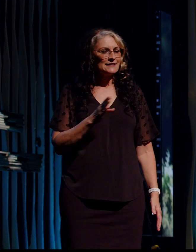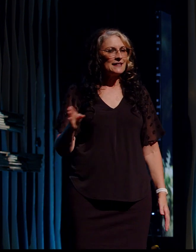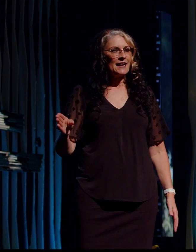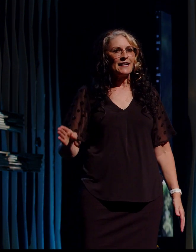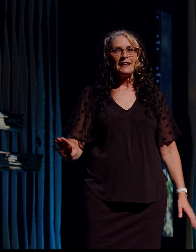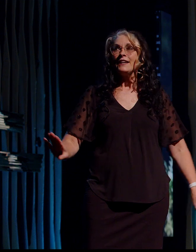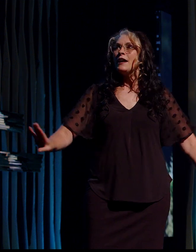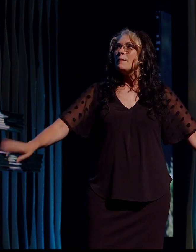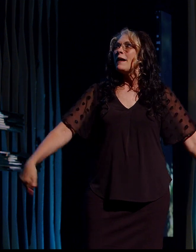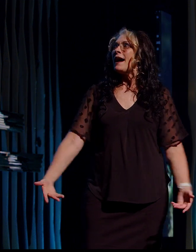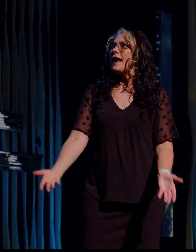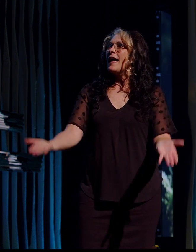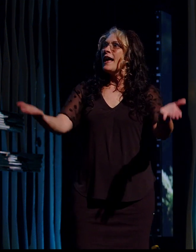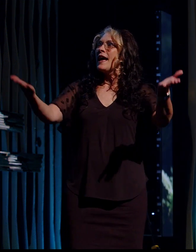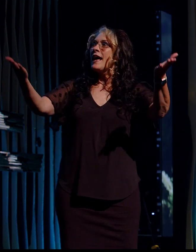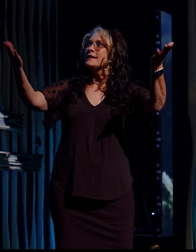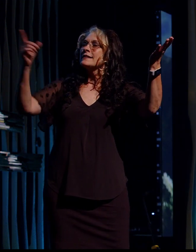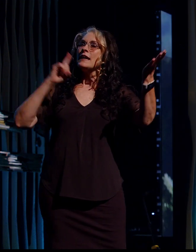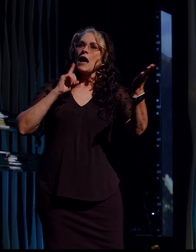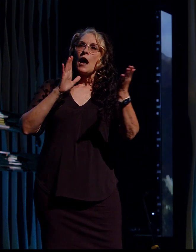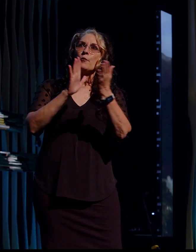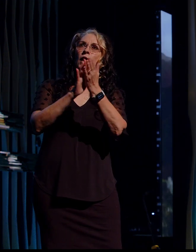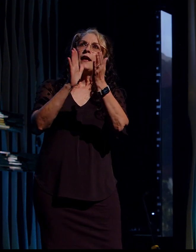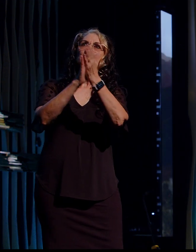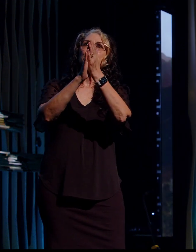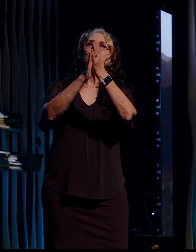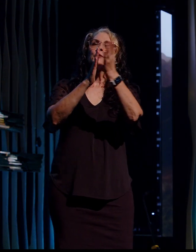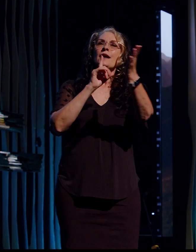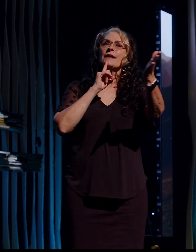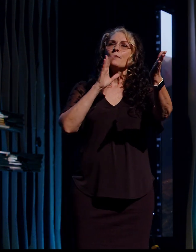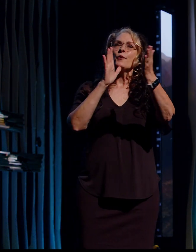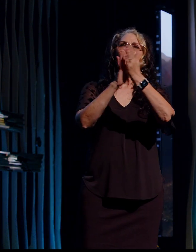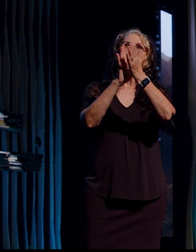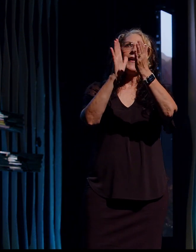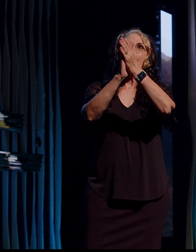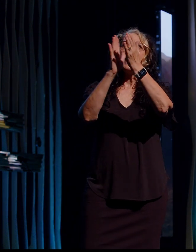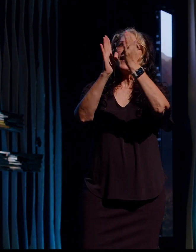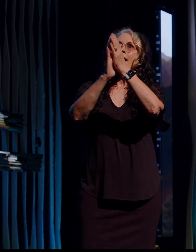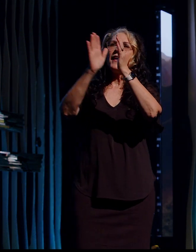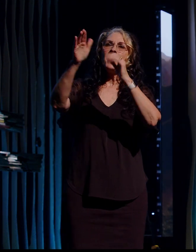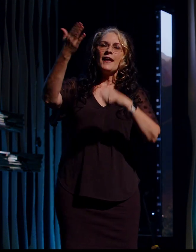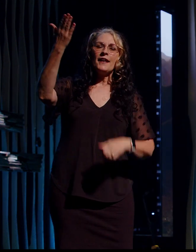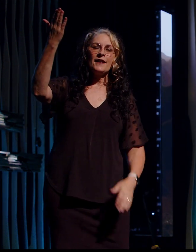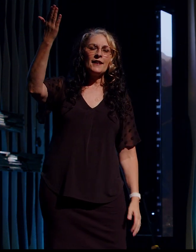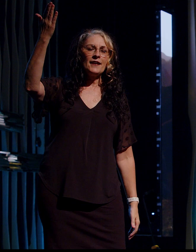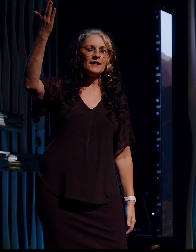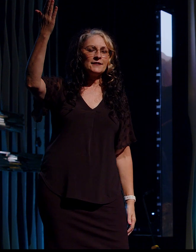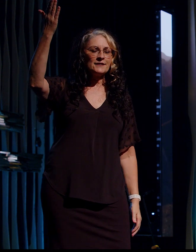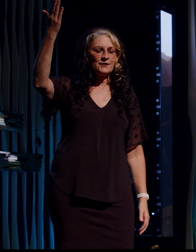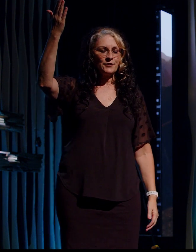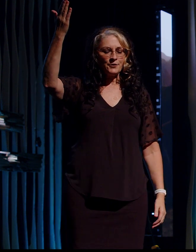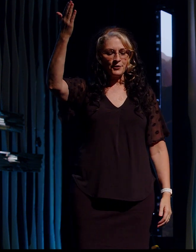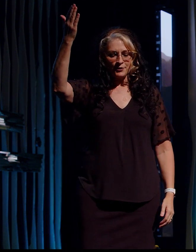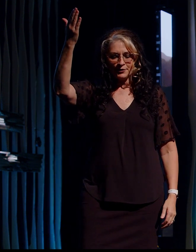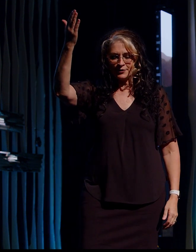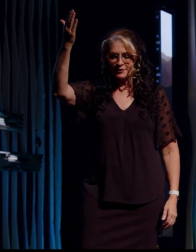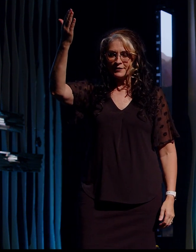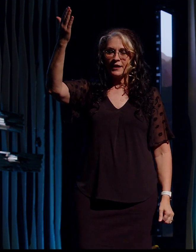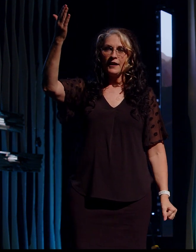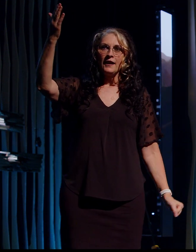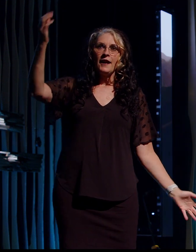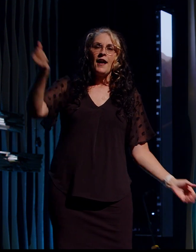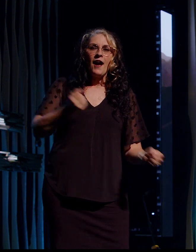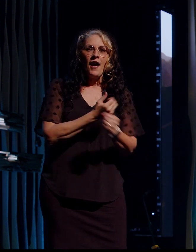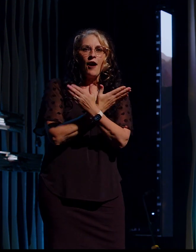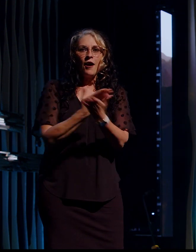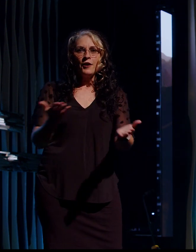So I throw up my hands and praise you again and again, 'cause